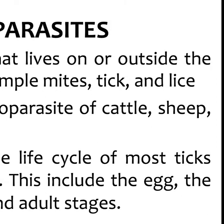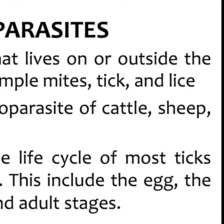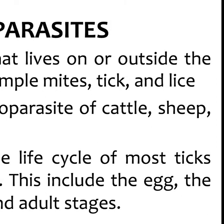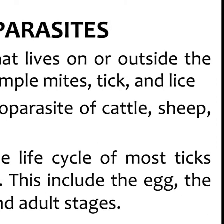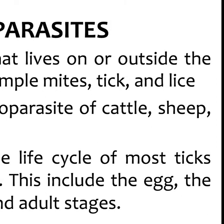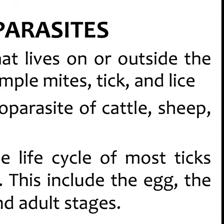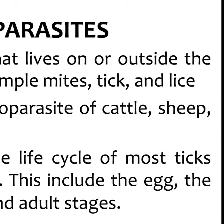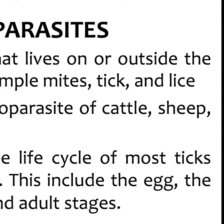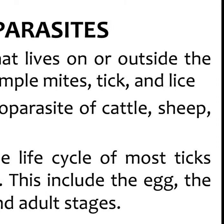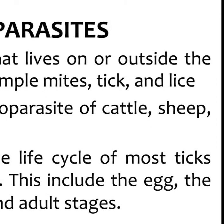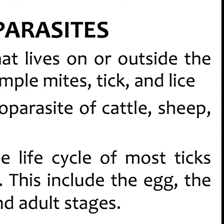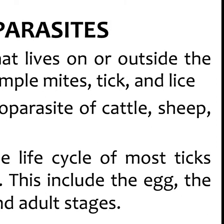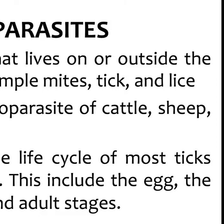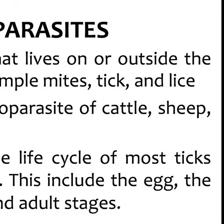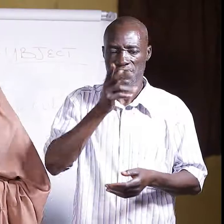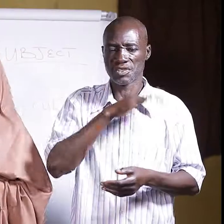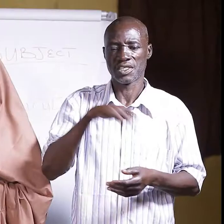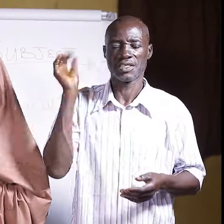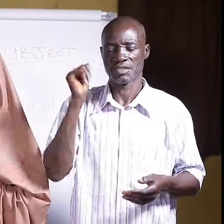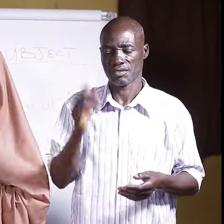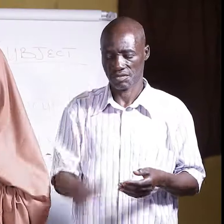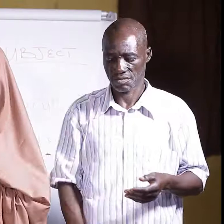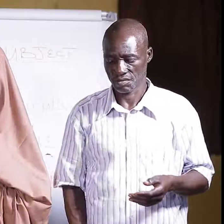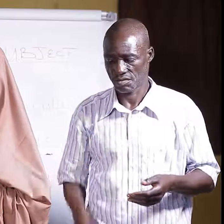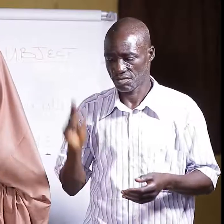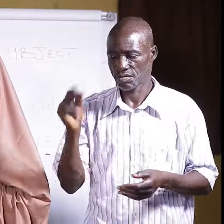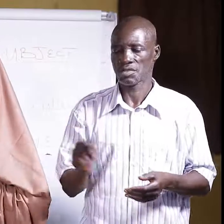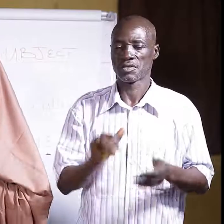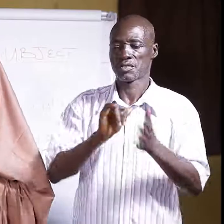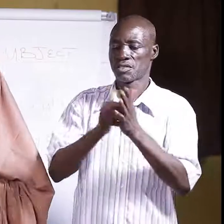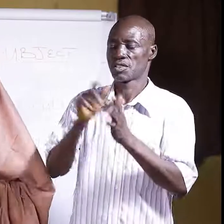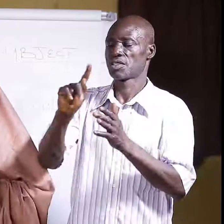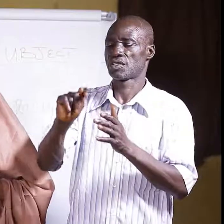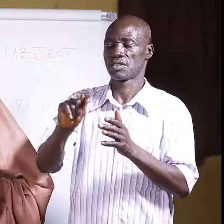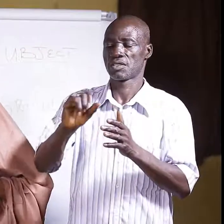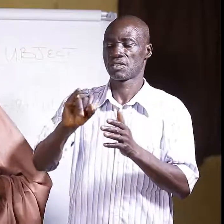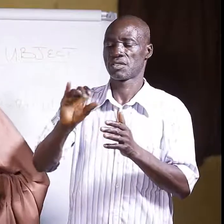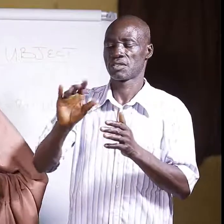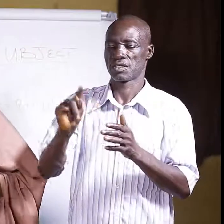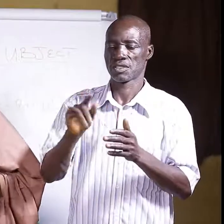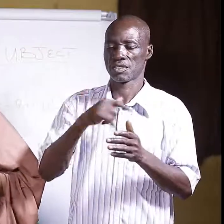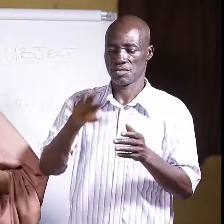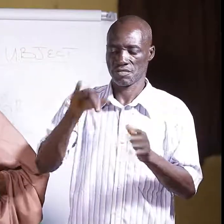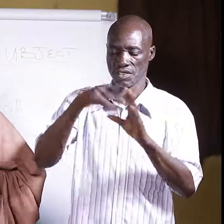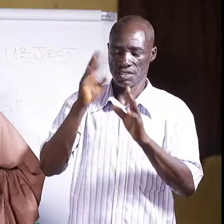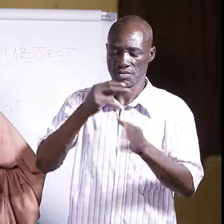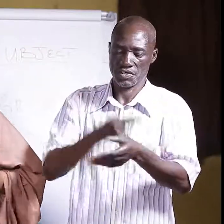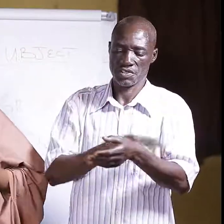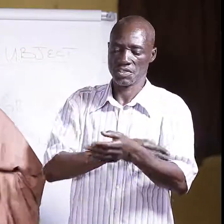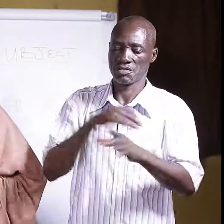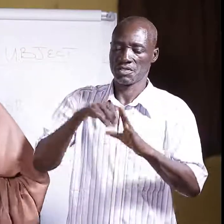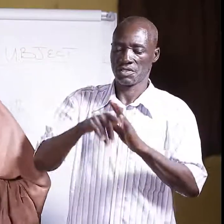sheep, goats, and dog. Mostly these tick, you find them where? In sheep, in